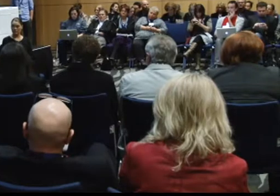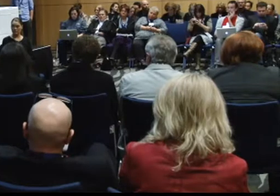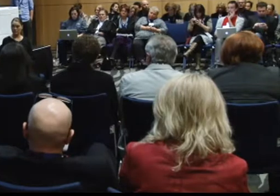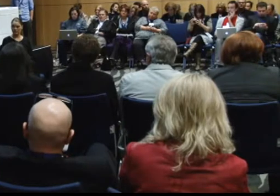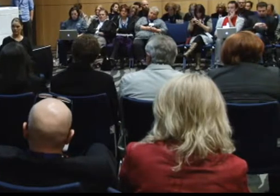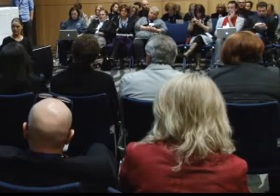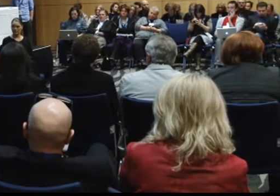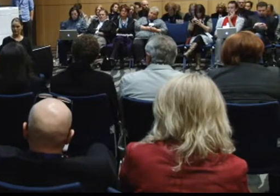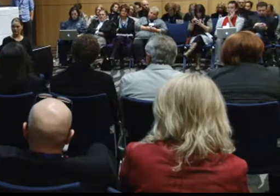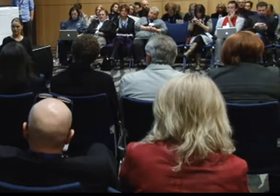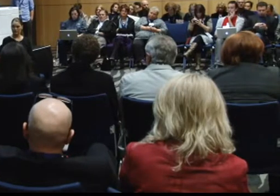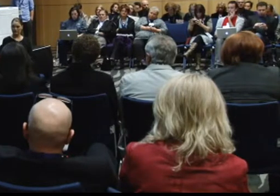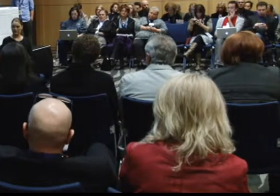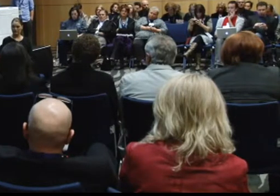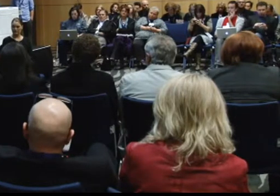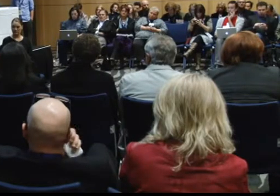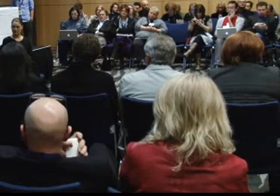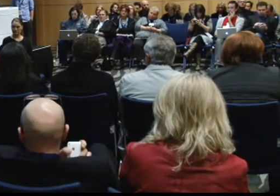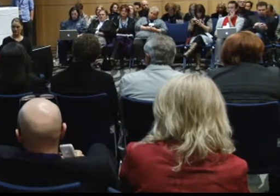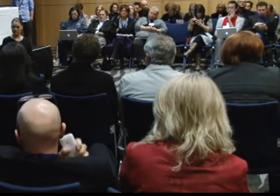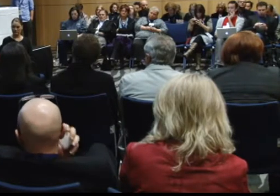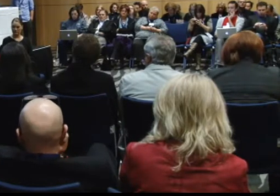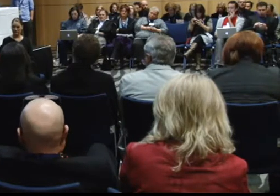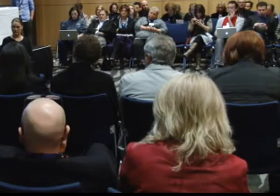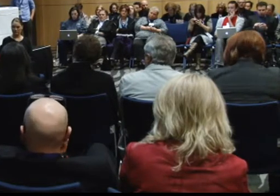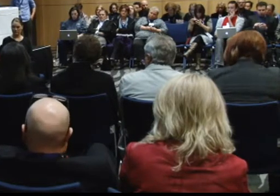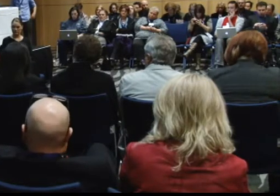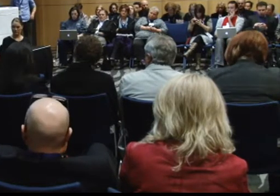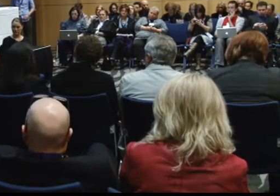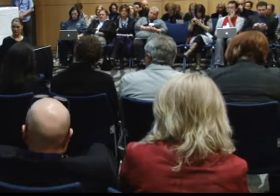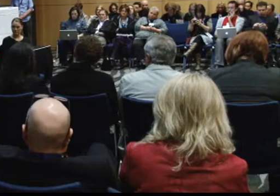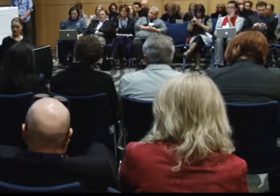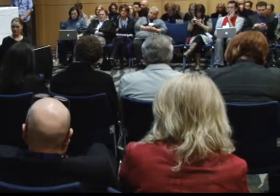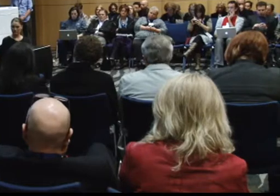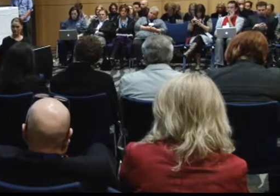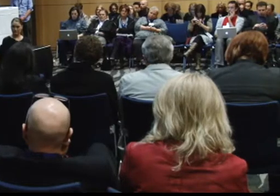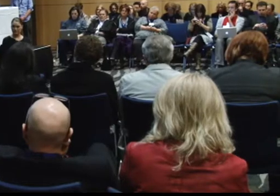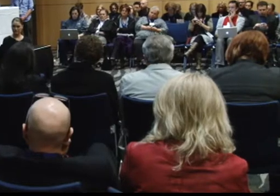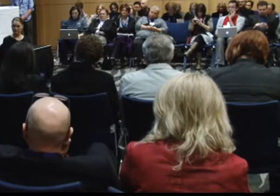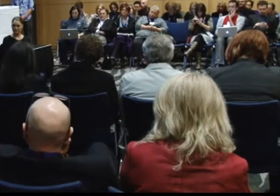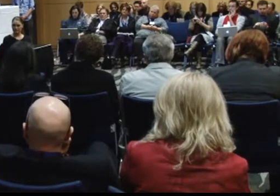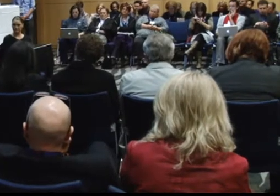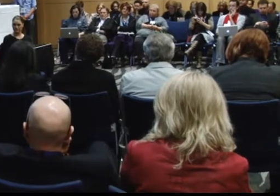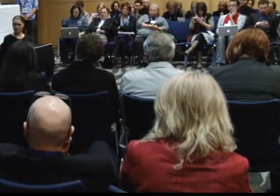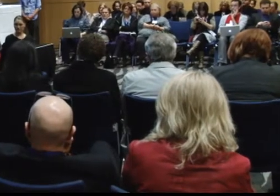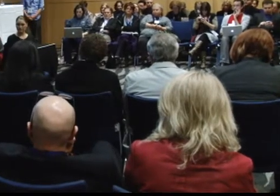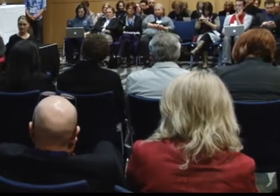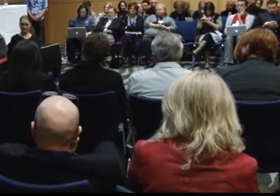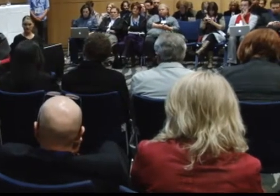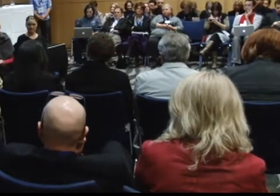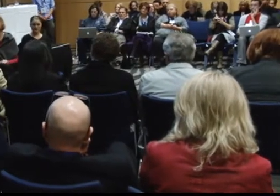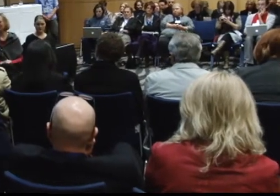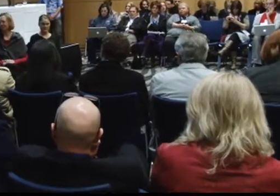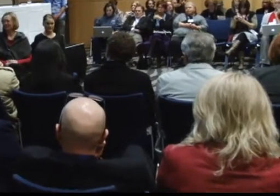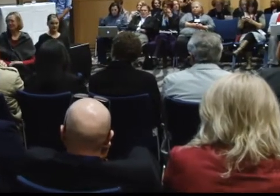the content on Many Answers is in Tereo. And that's an area where we're adding content all the time as well. Cool.